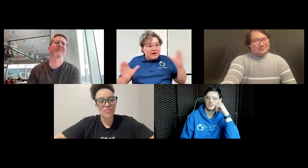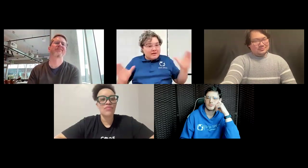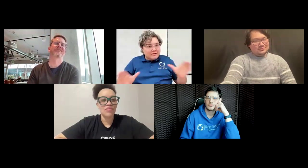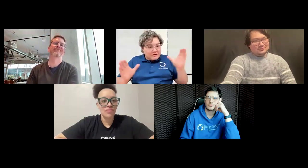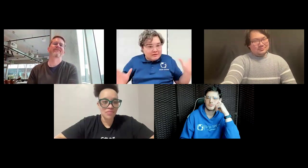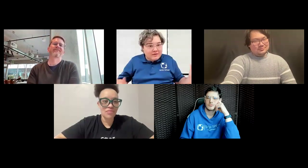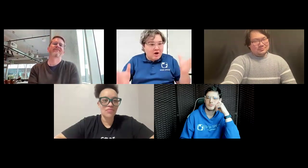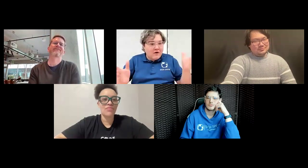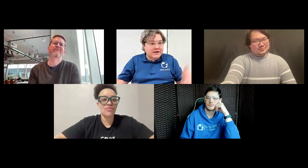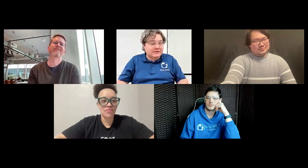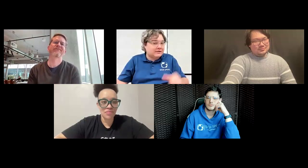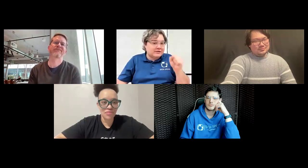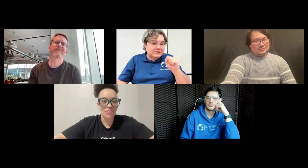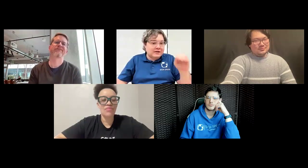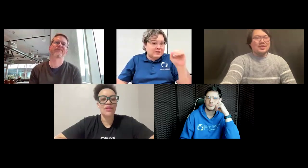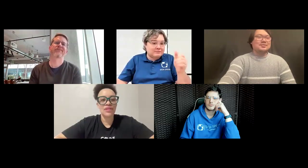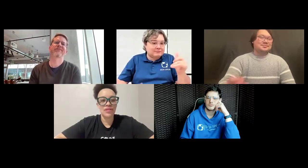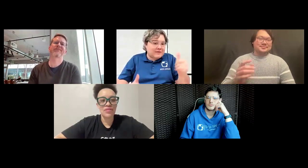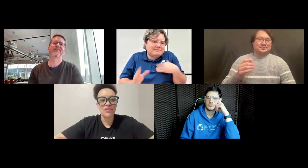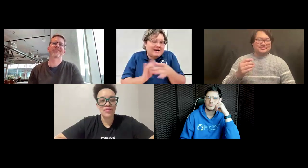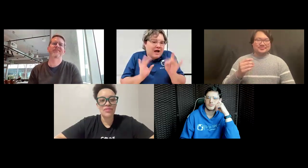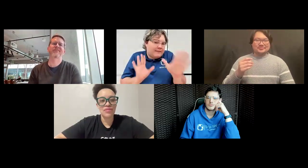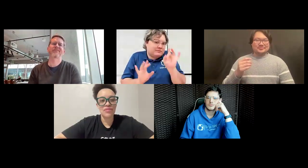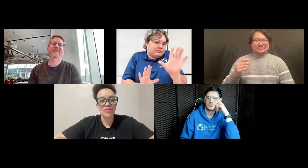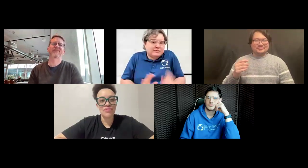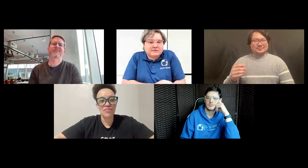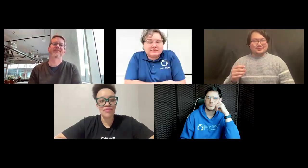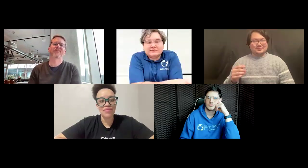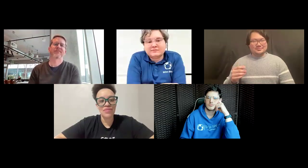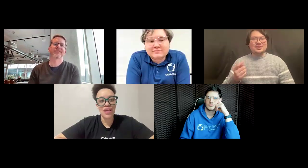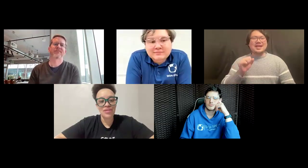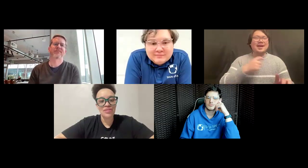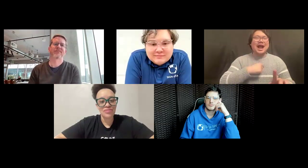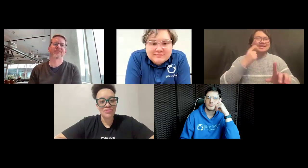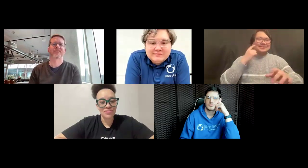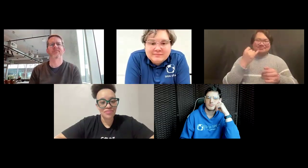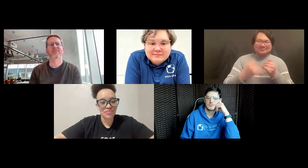idea, someone else can learn from that idea. It just moves the ball forward. So that would be my comment that I would add.